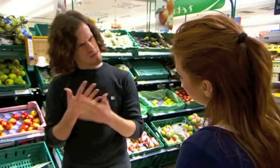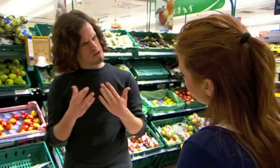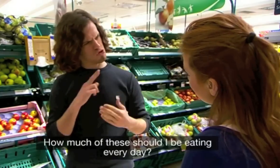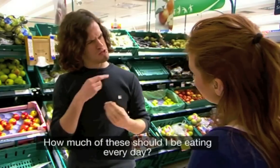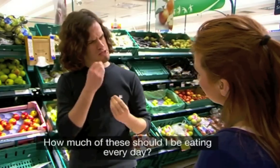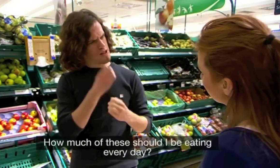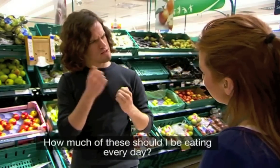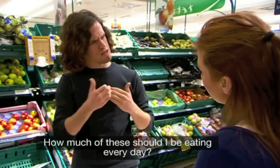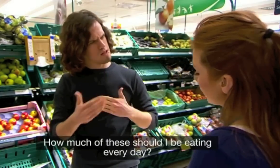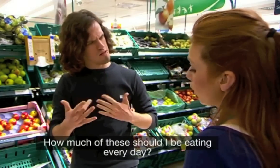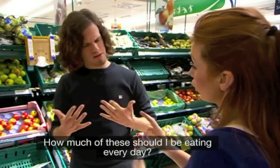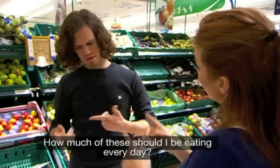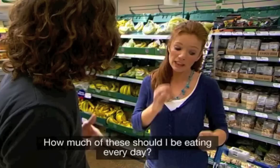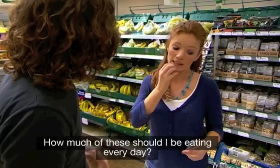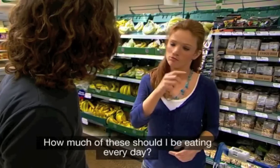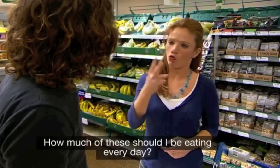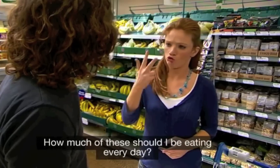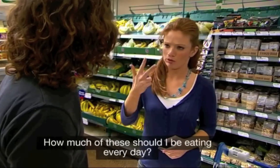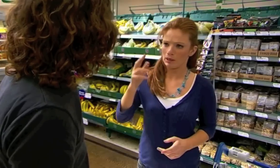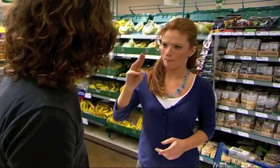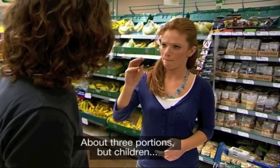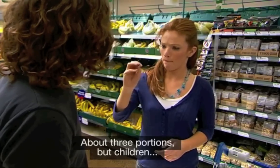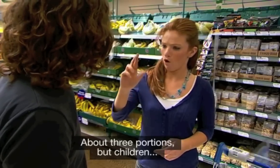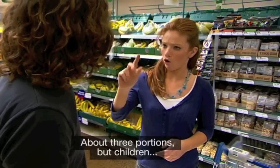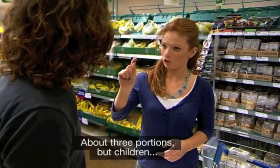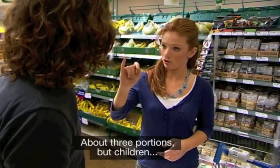How much of these should I be eating every day? About 3 portions.